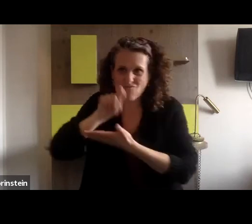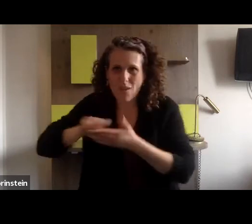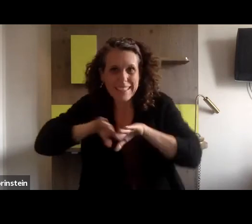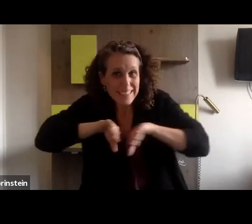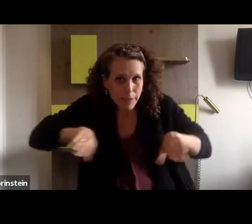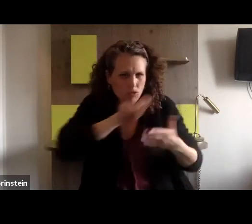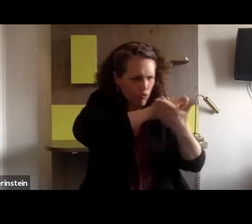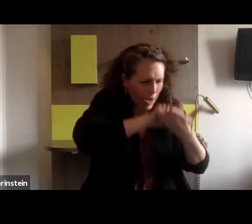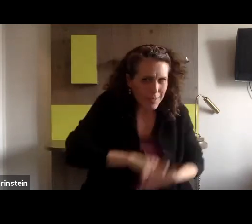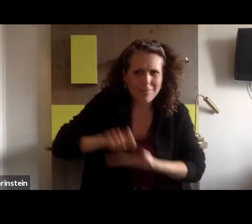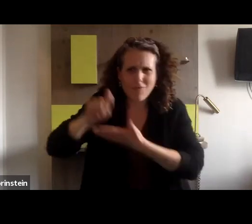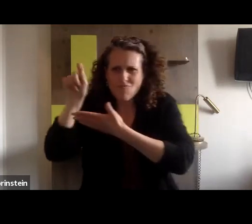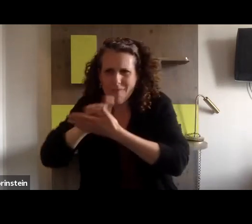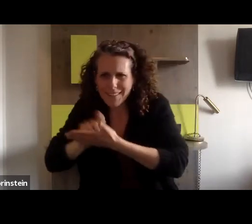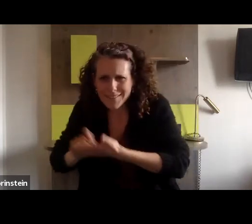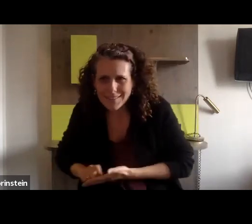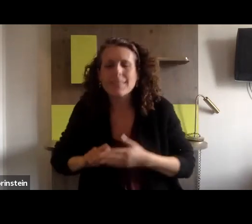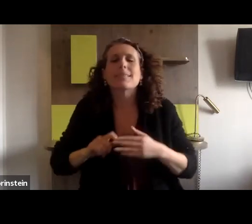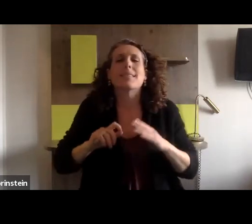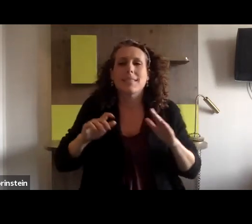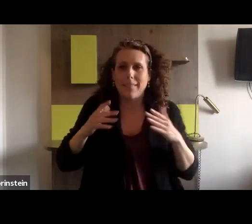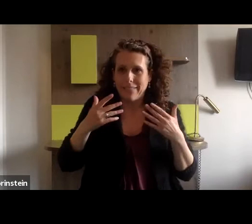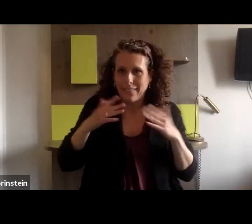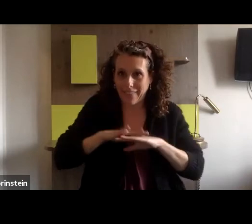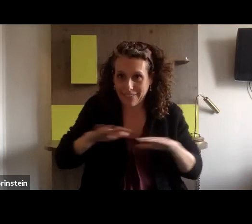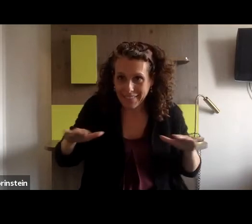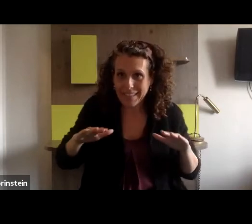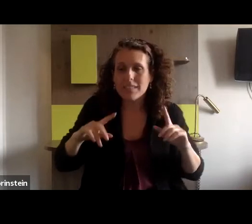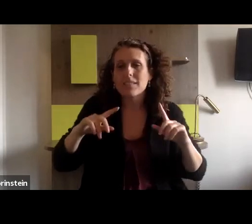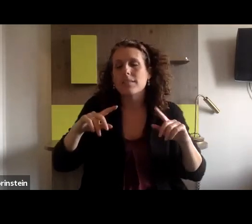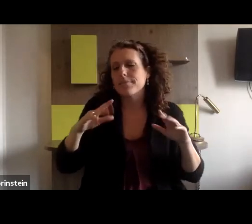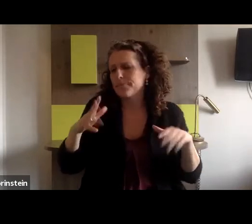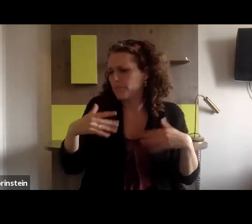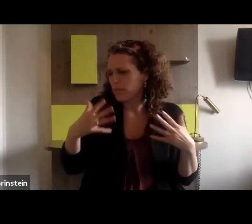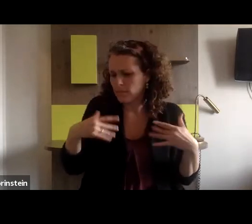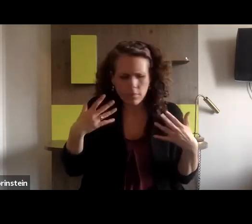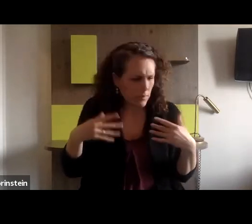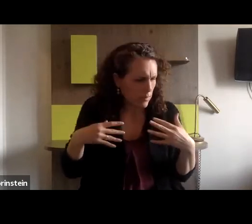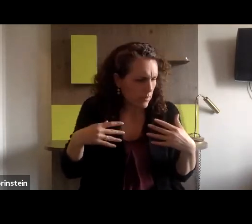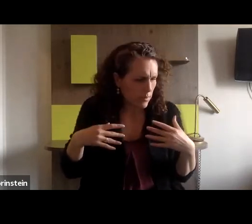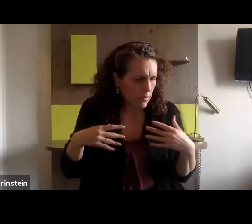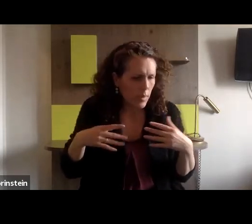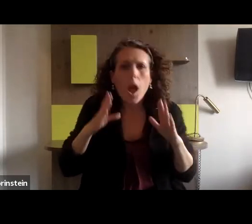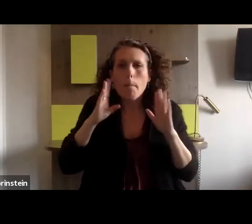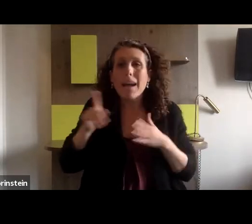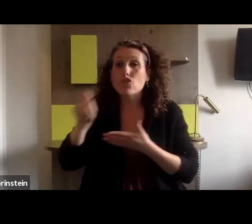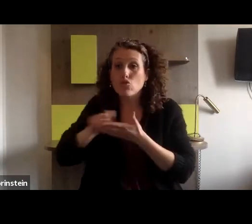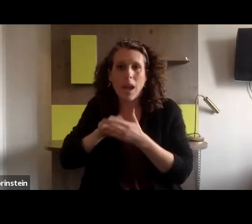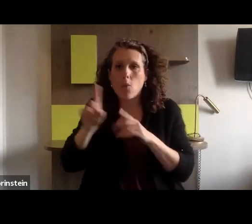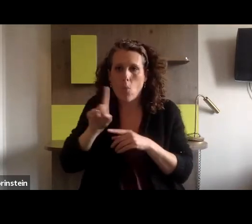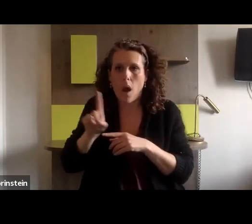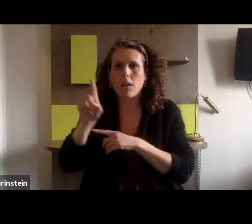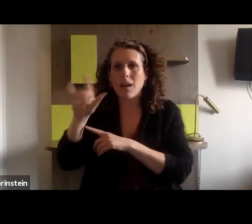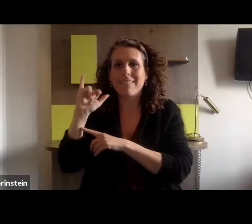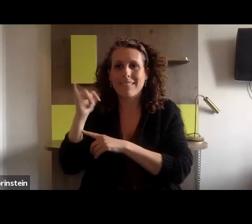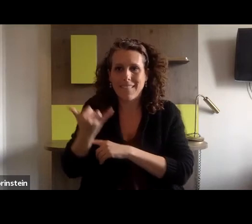And then they had to rate it on the right-wrong level. And then we